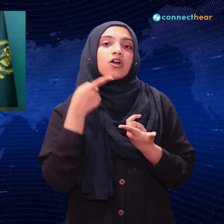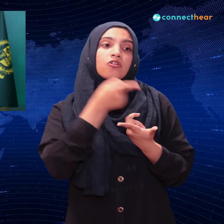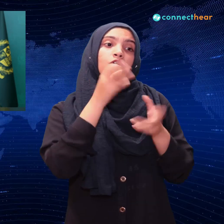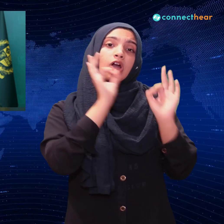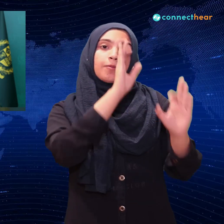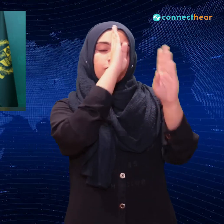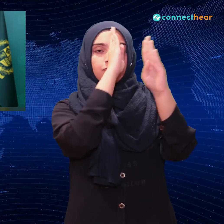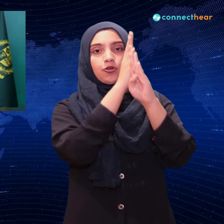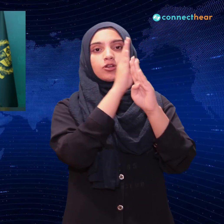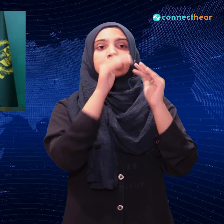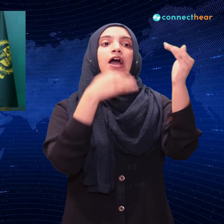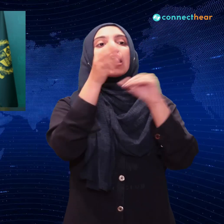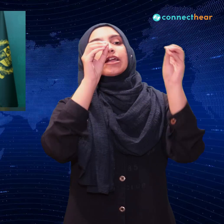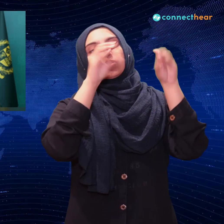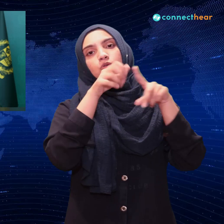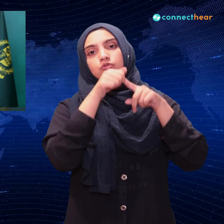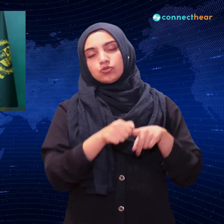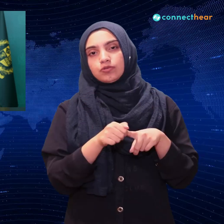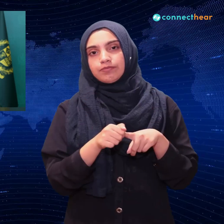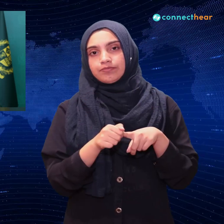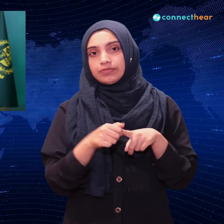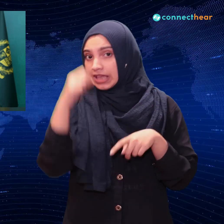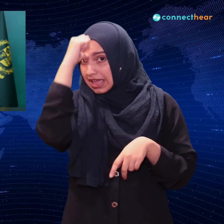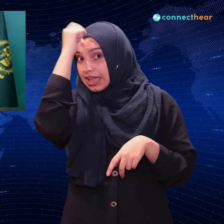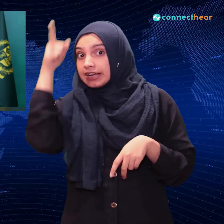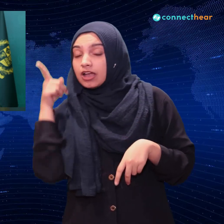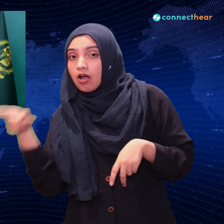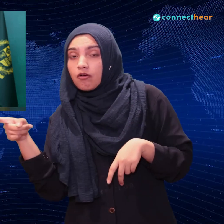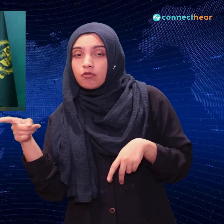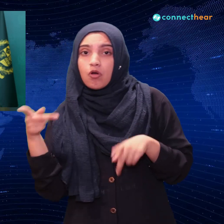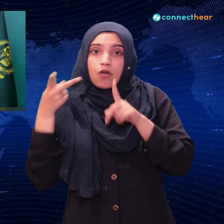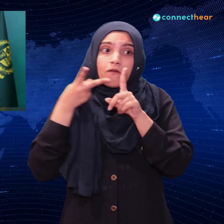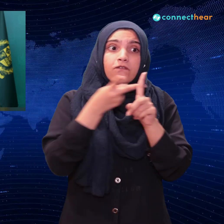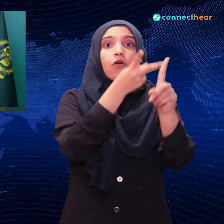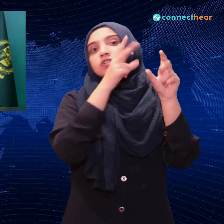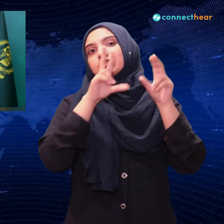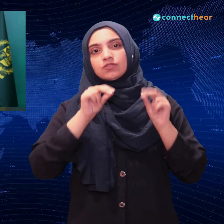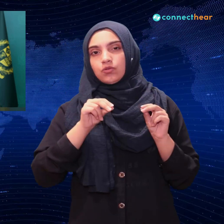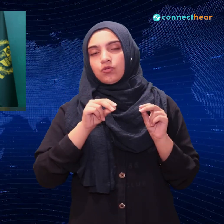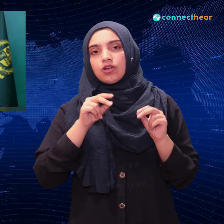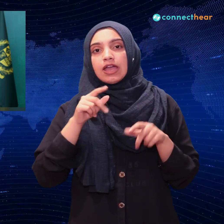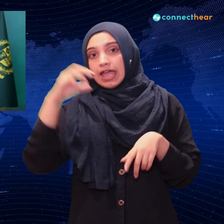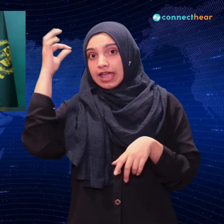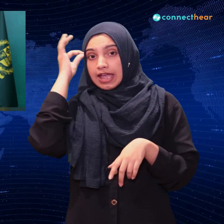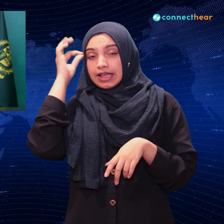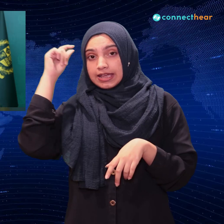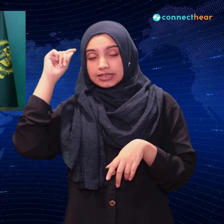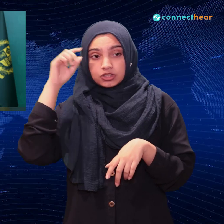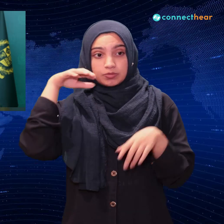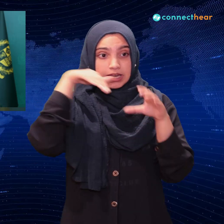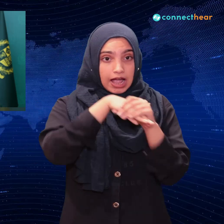UN auspices. India's action in occupied Jammu and Kashmir also violate international